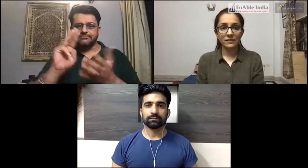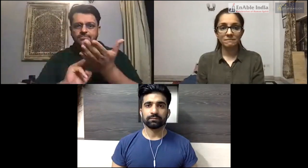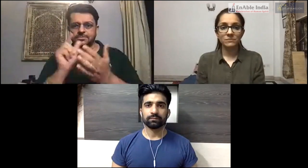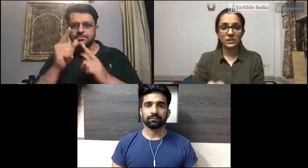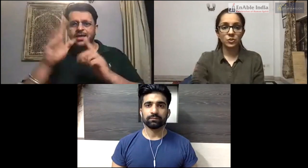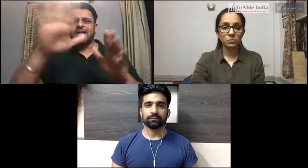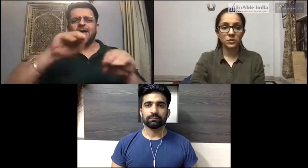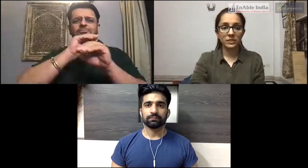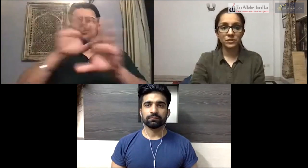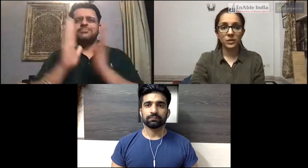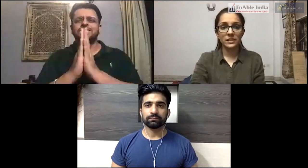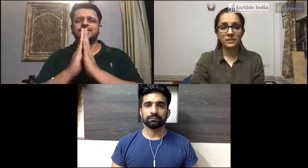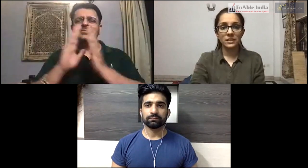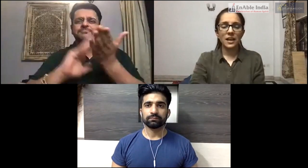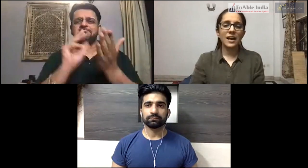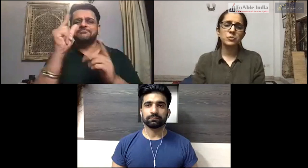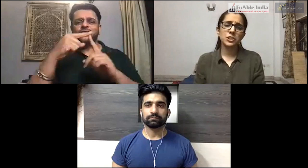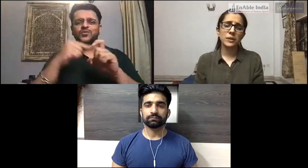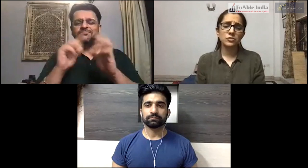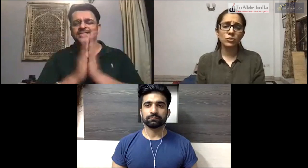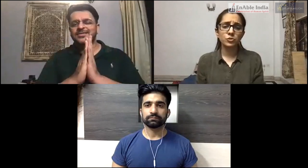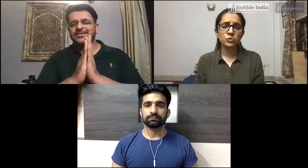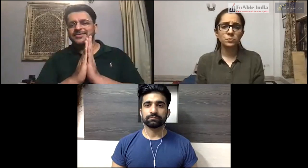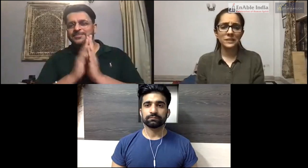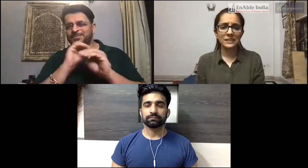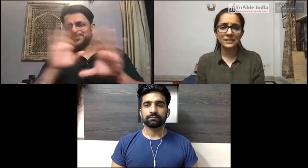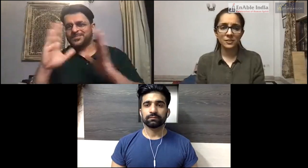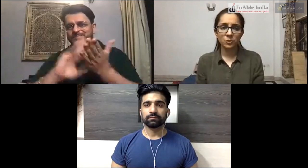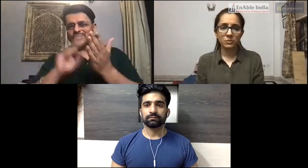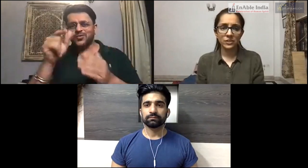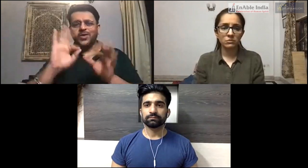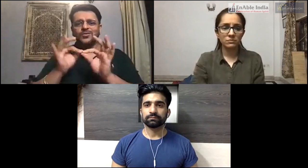Okay, we need to mute everyone. I would request all of you,